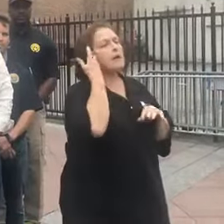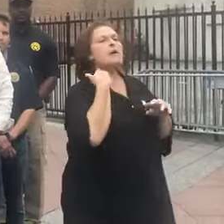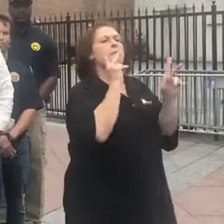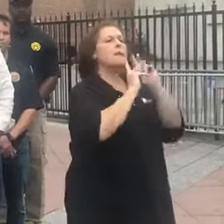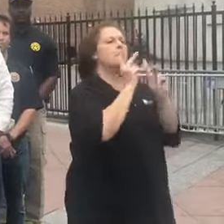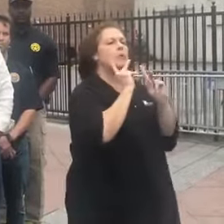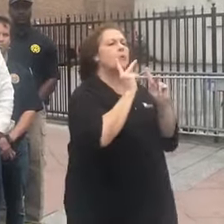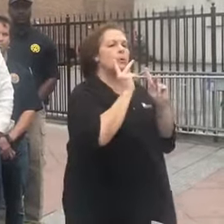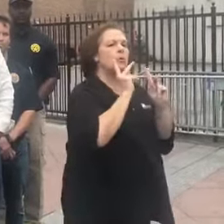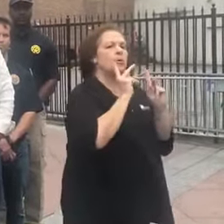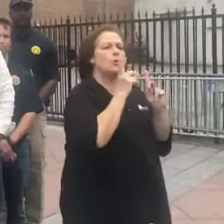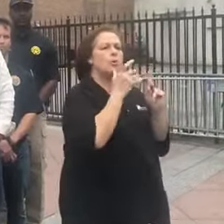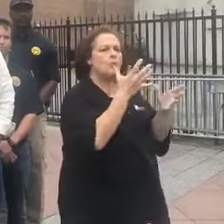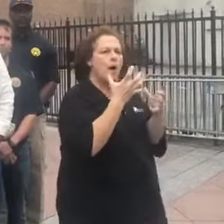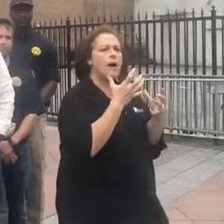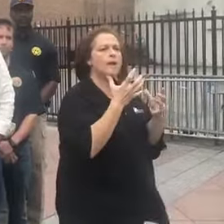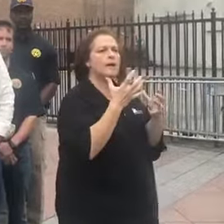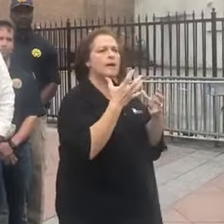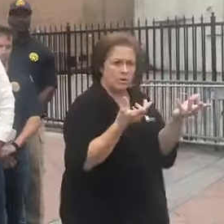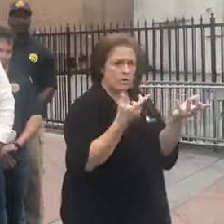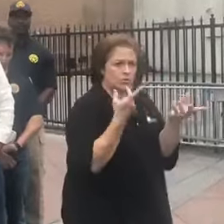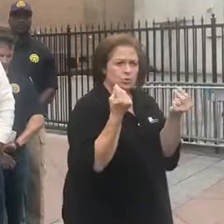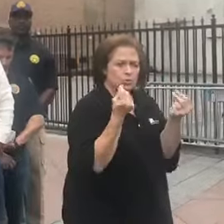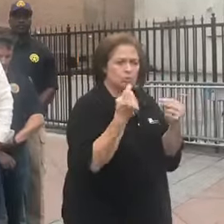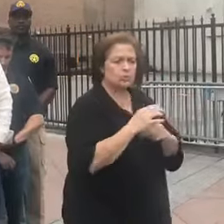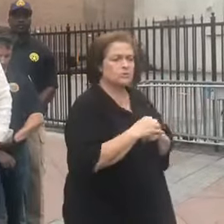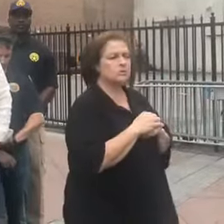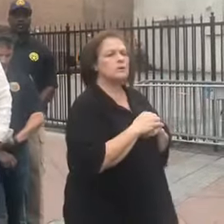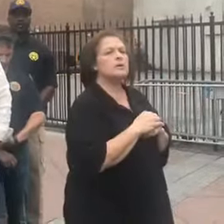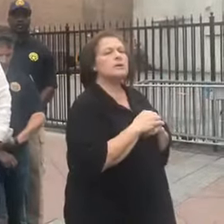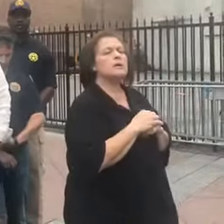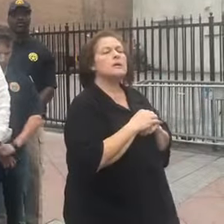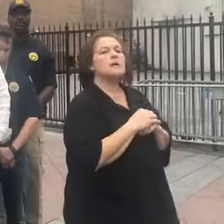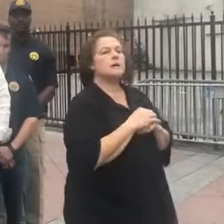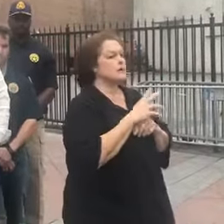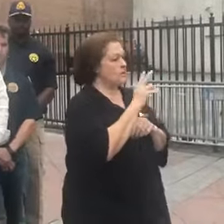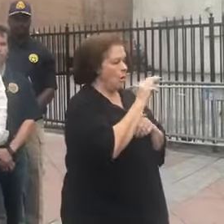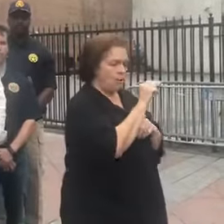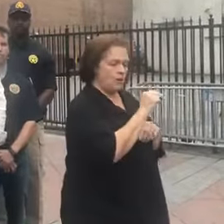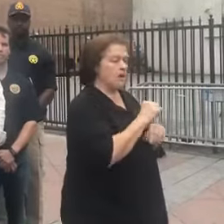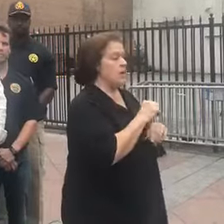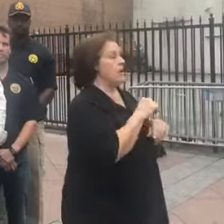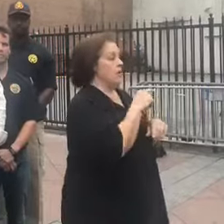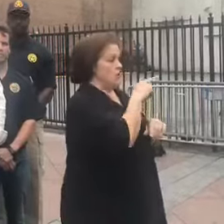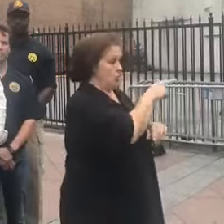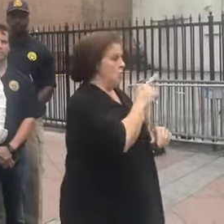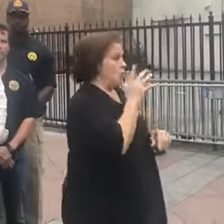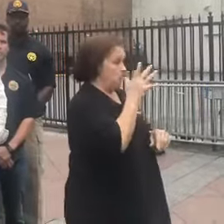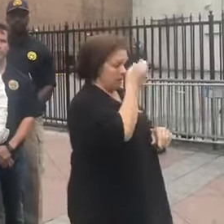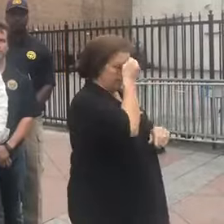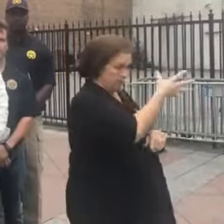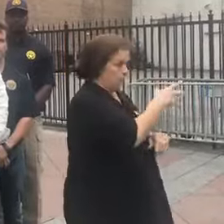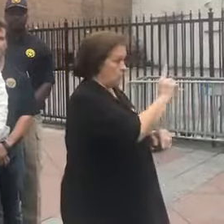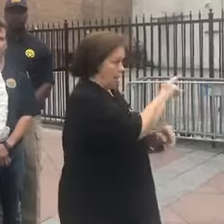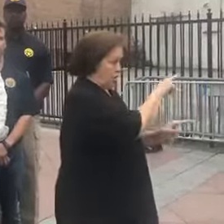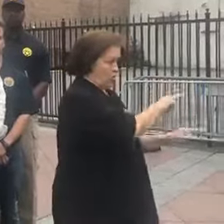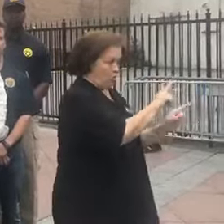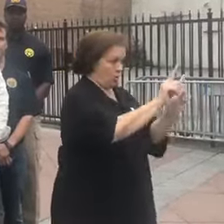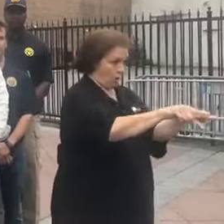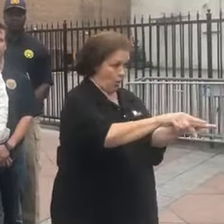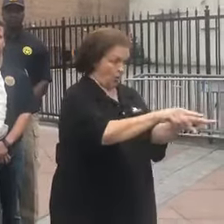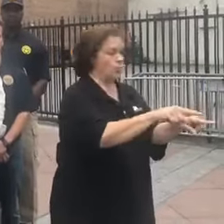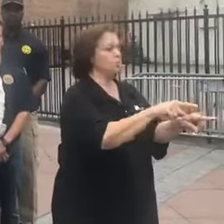mean, call 311. Our traffic patterns. They will be brought to a location. They'll be directed to go to a location. We'll gather their